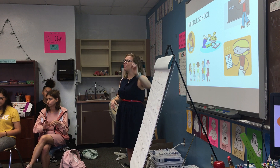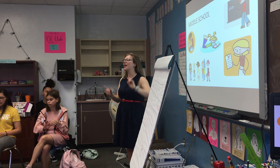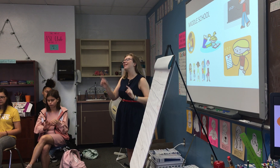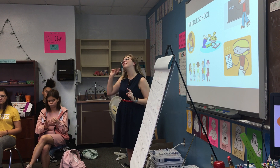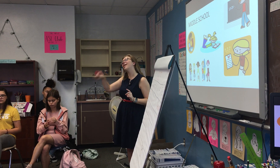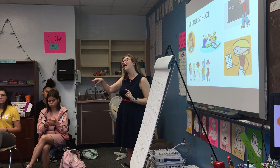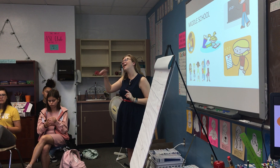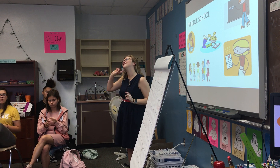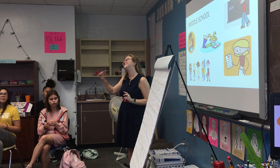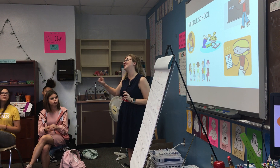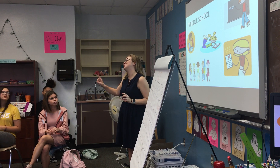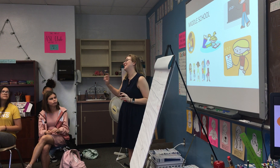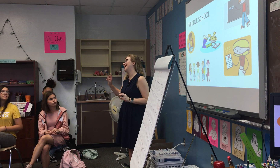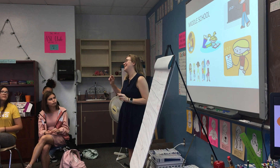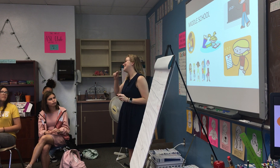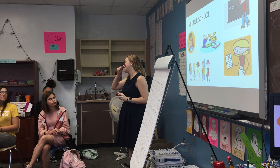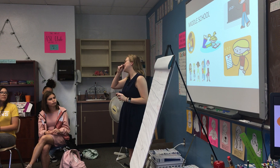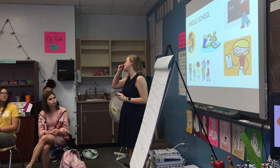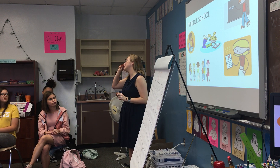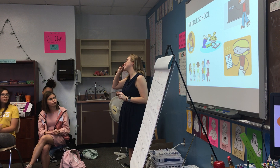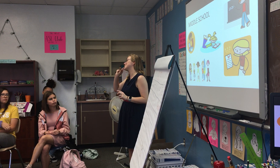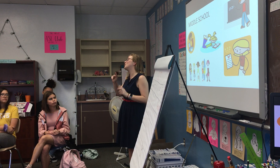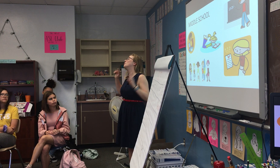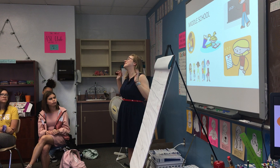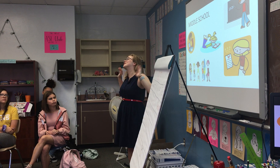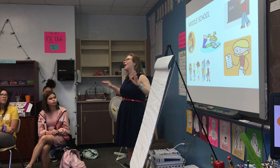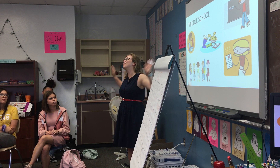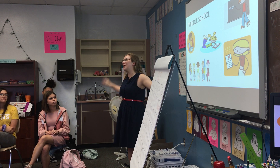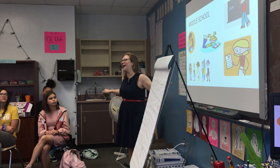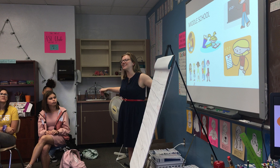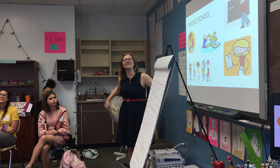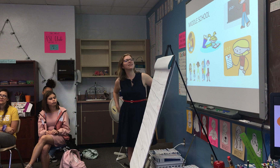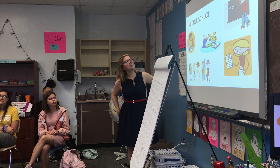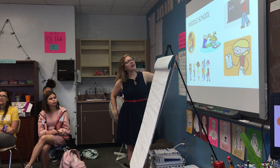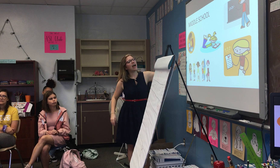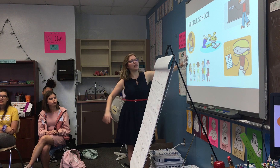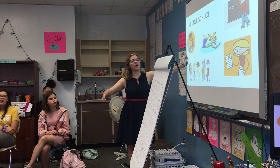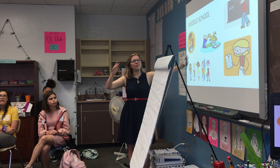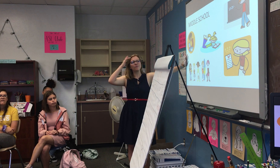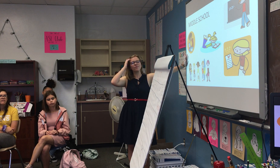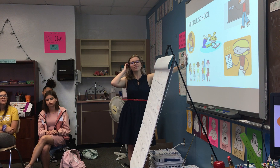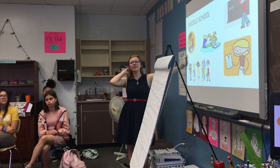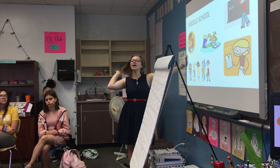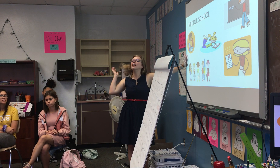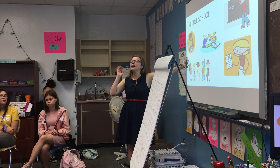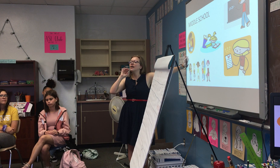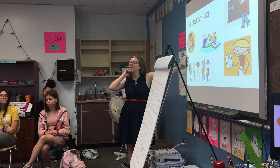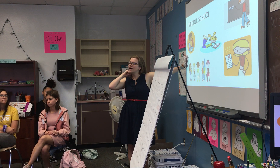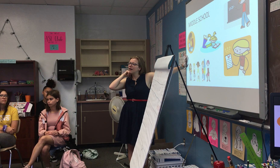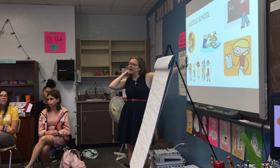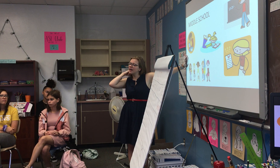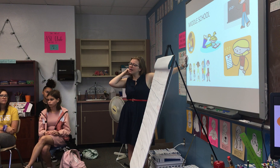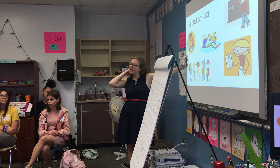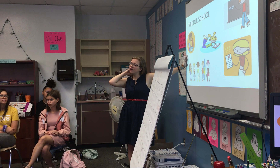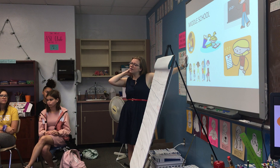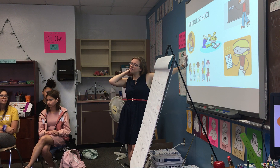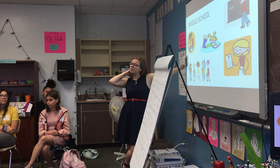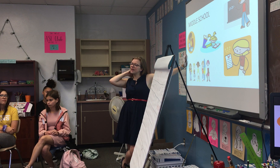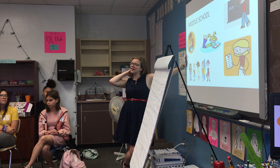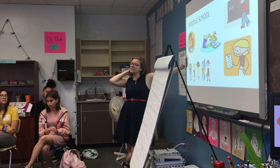I loved teaching it. Teaching middle school was the best. And Why'd you come here? because they